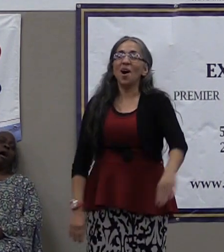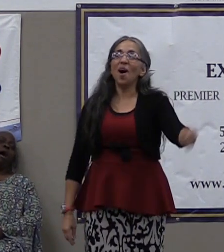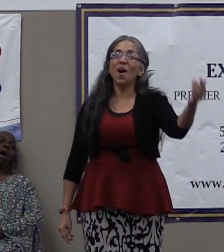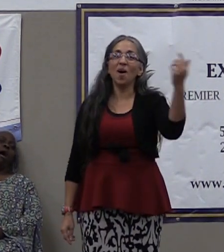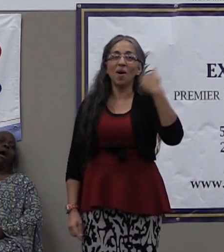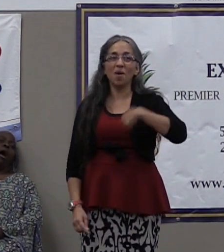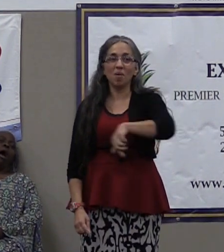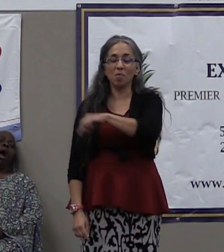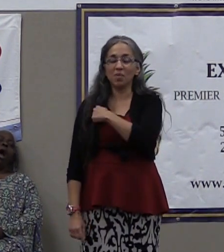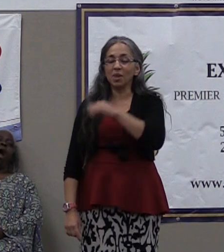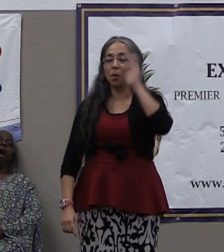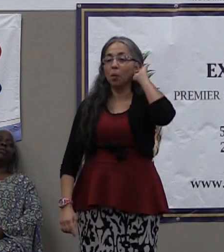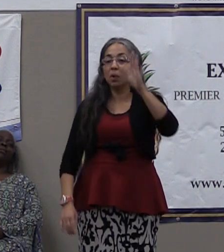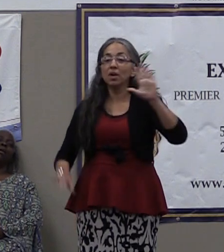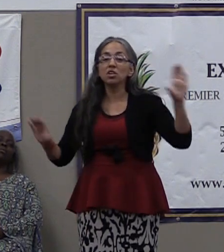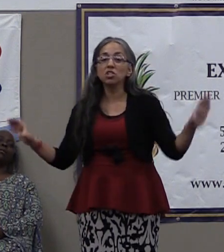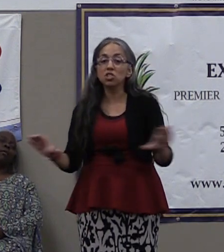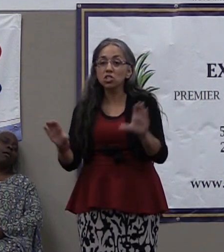Hi everybody.